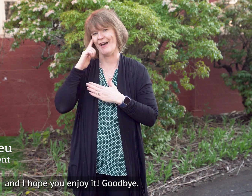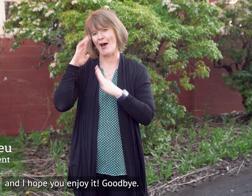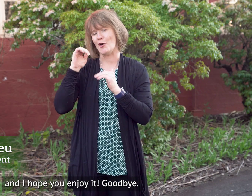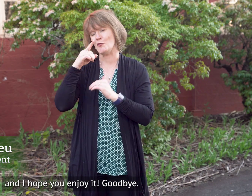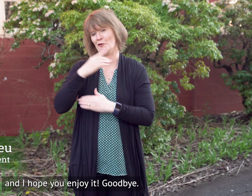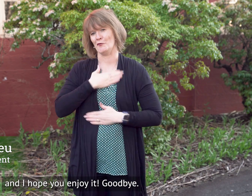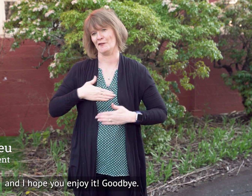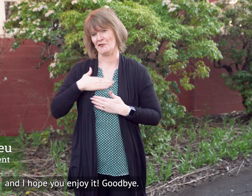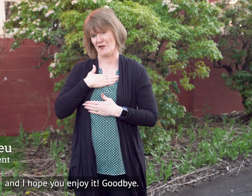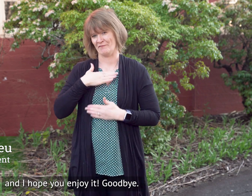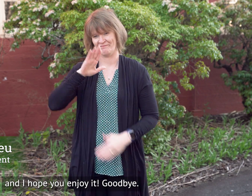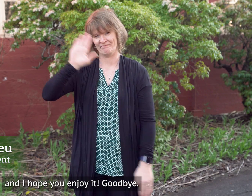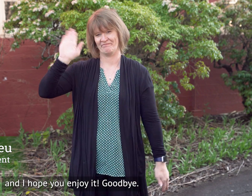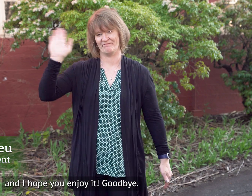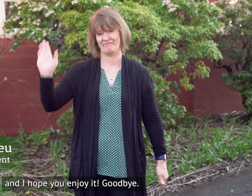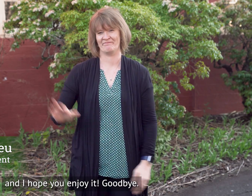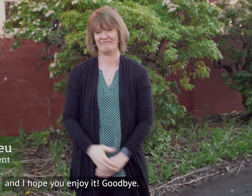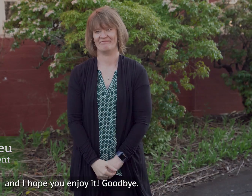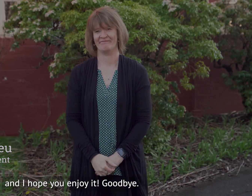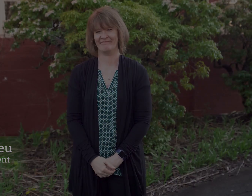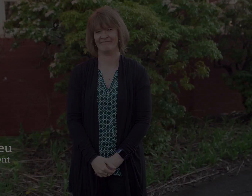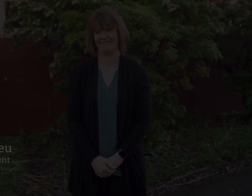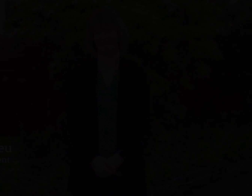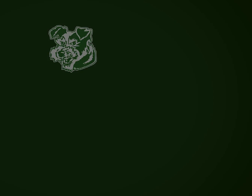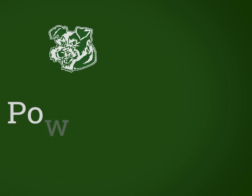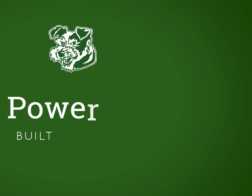and I hope you enjoy it. Bye-bye.